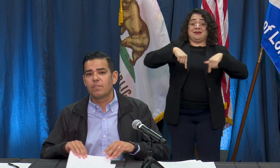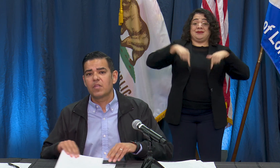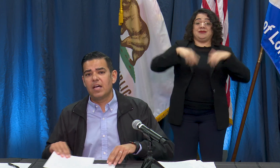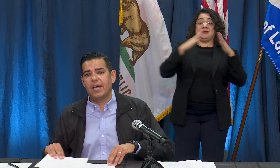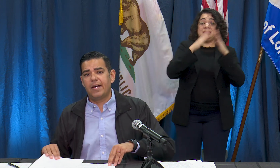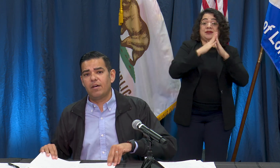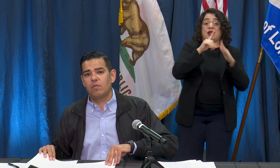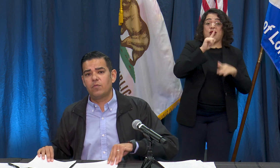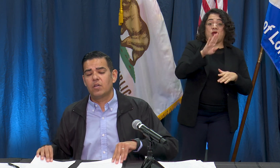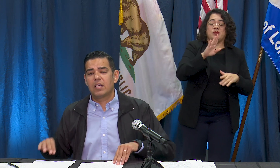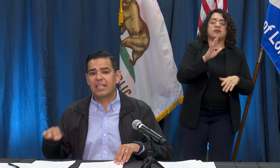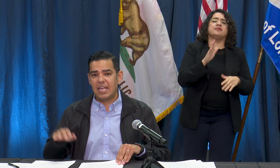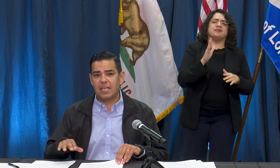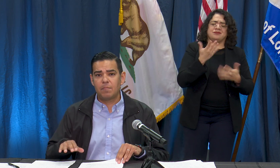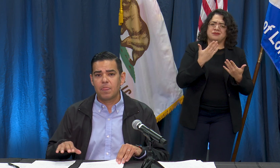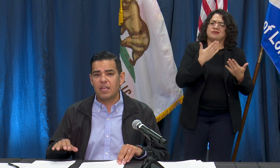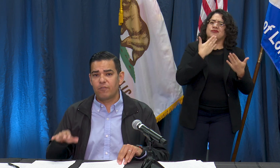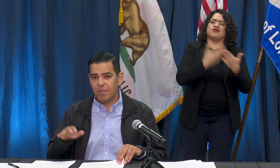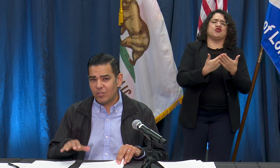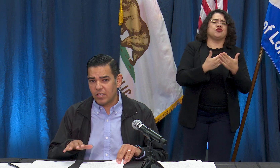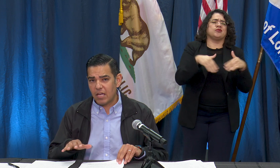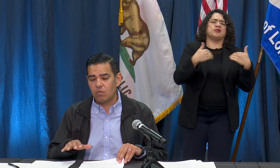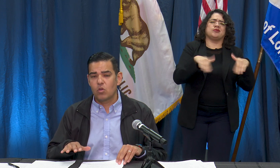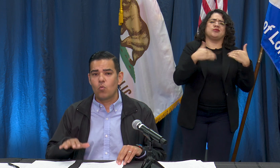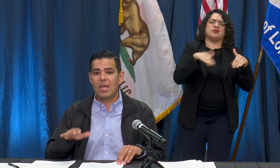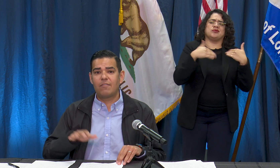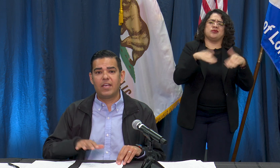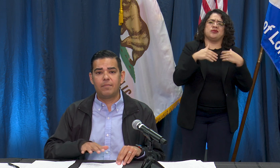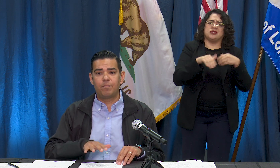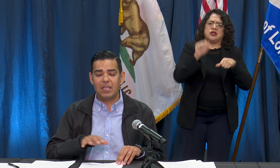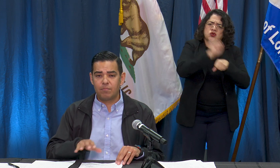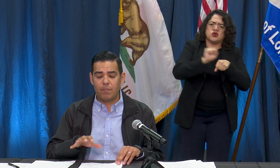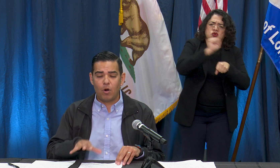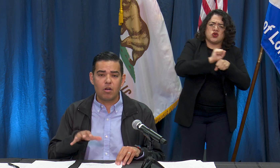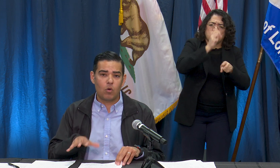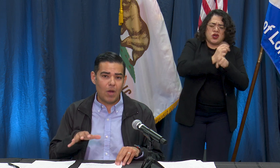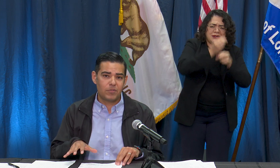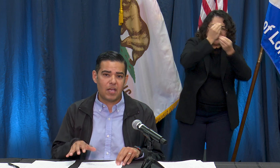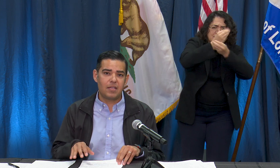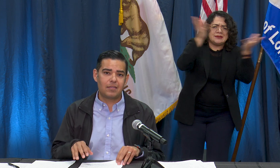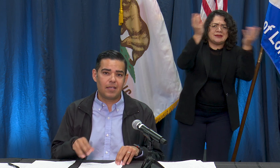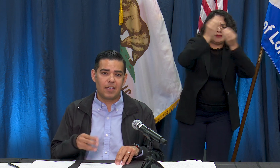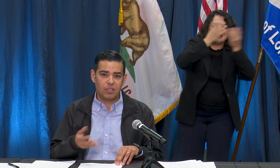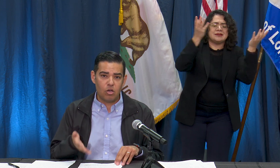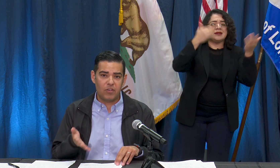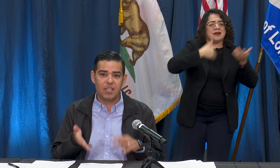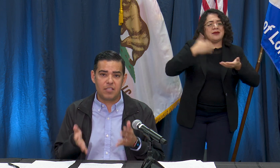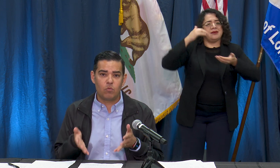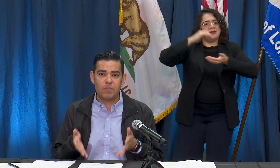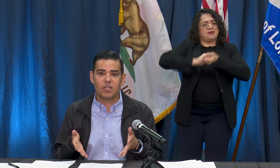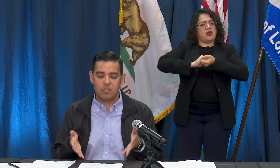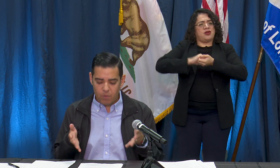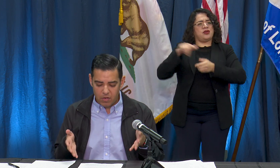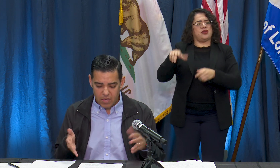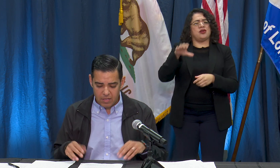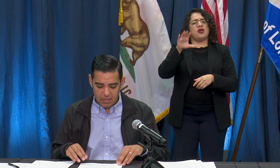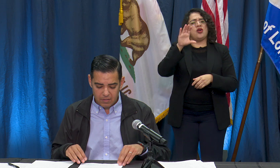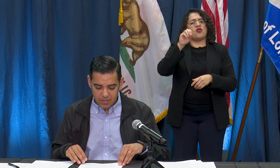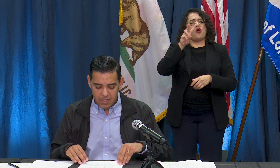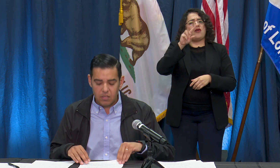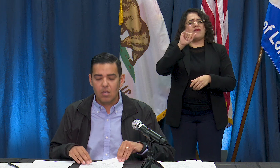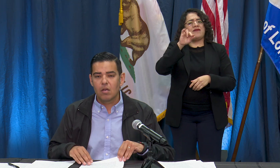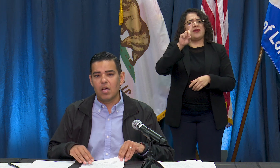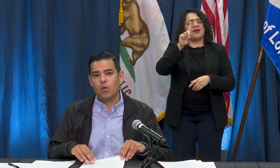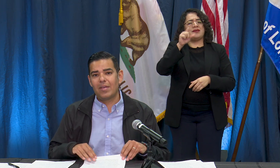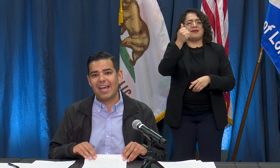job of getting information out. We have a part on our website at the COVID-19 website as part of at